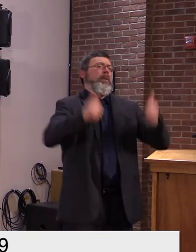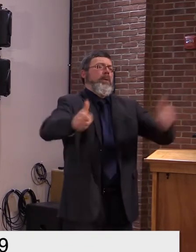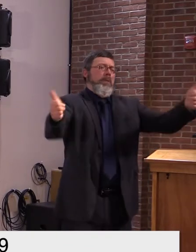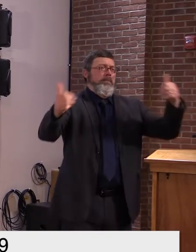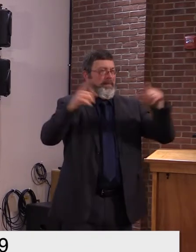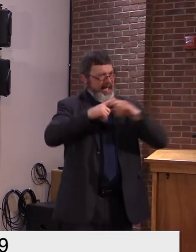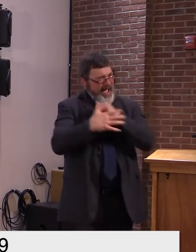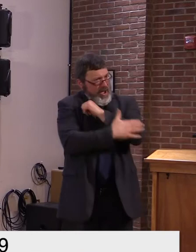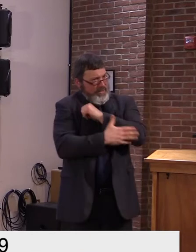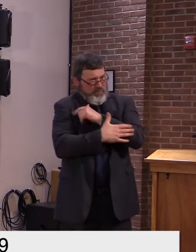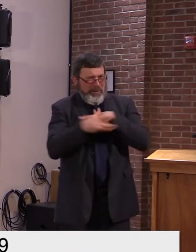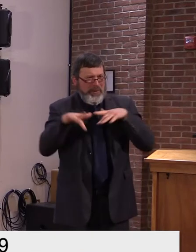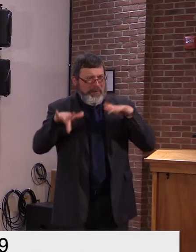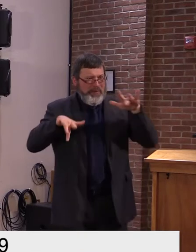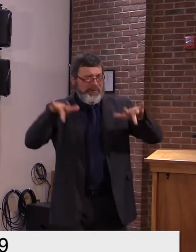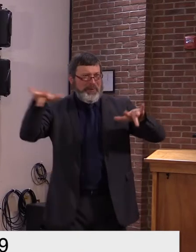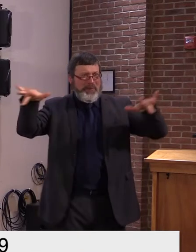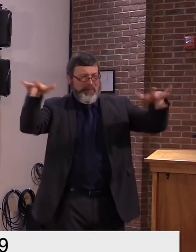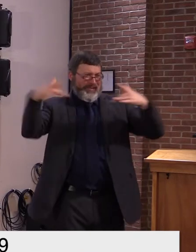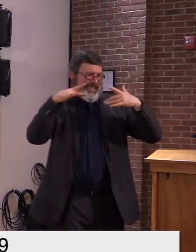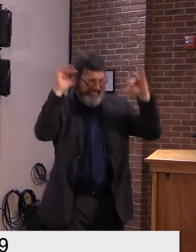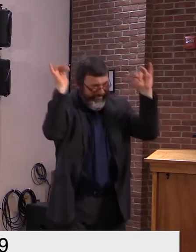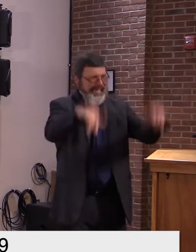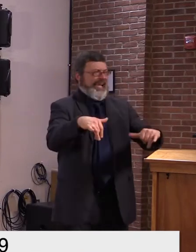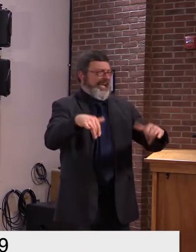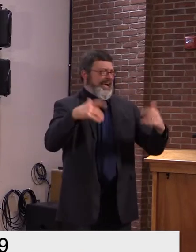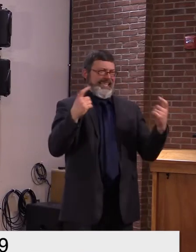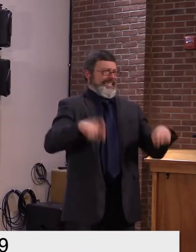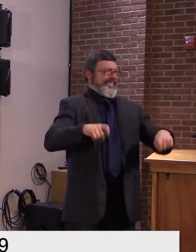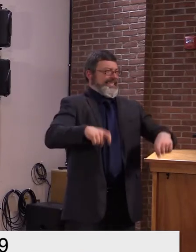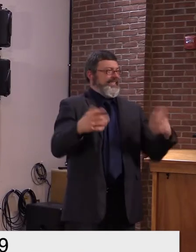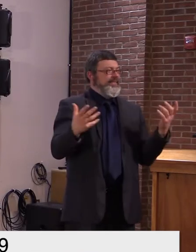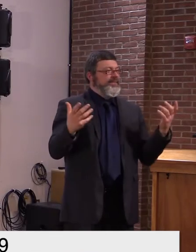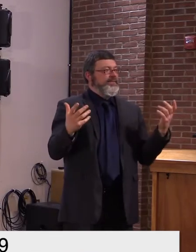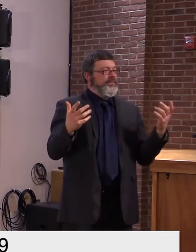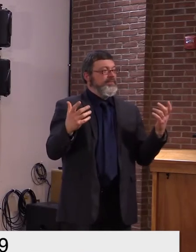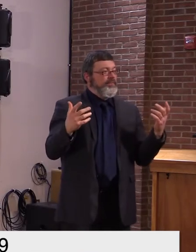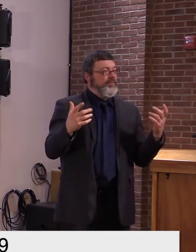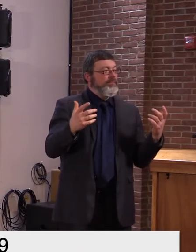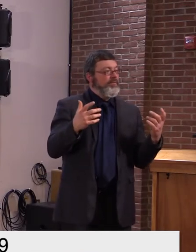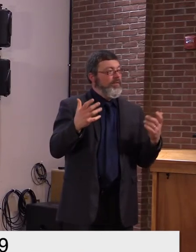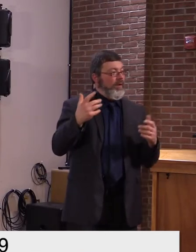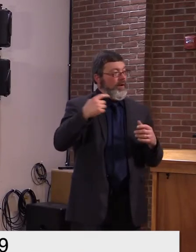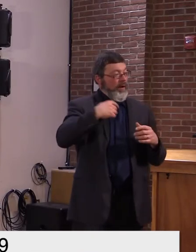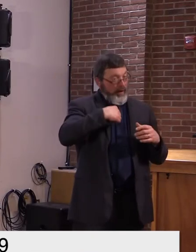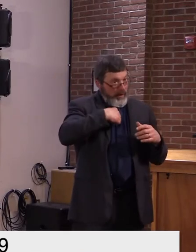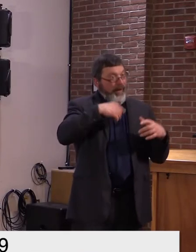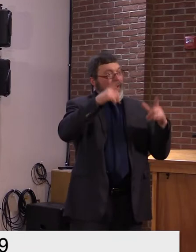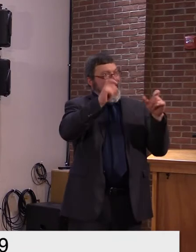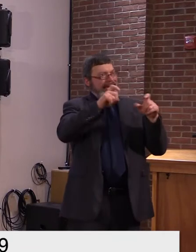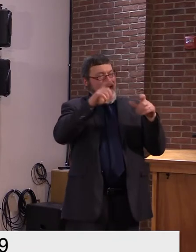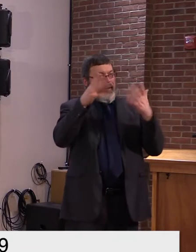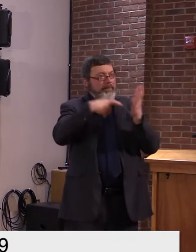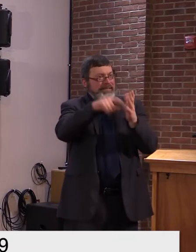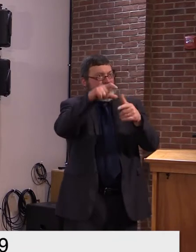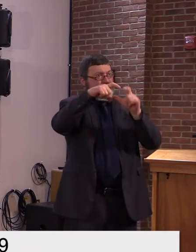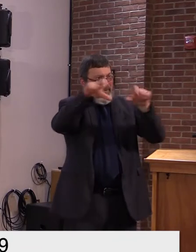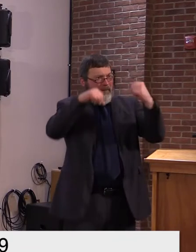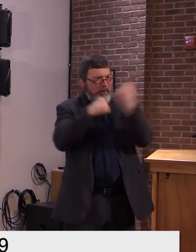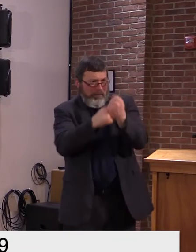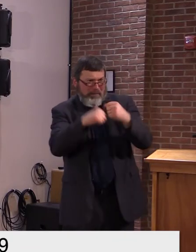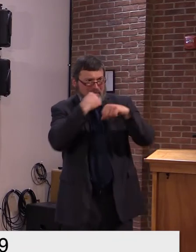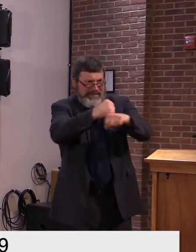there is access to the PPP for our nonprofits and our small newspapers and media